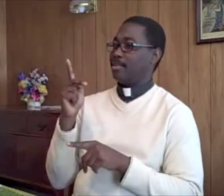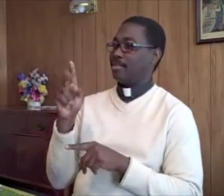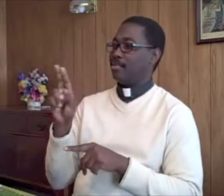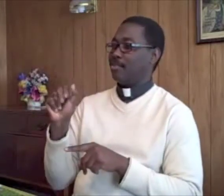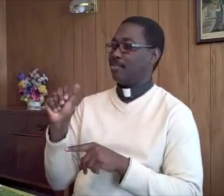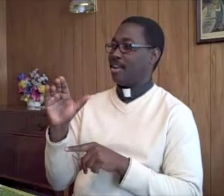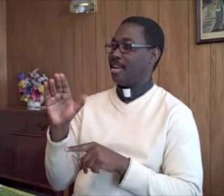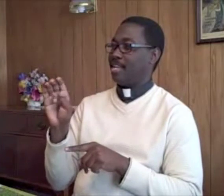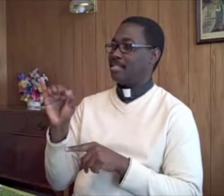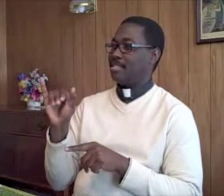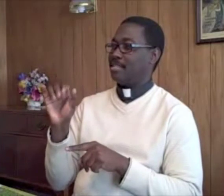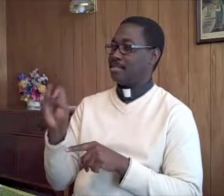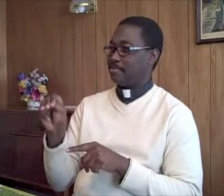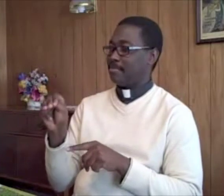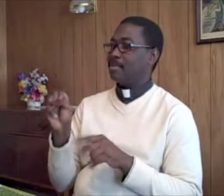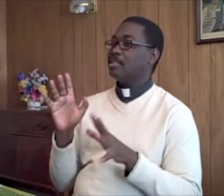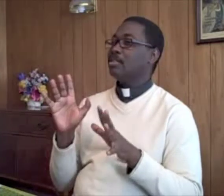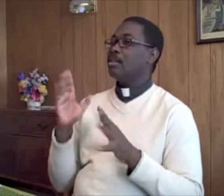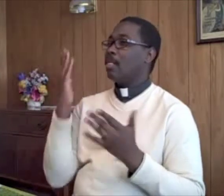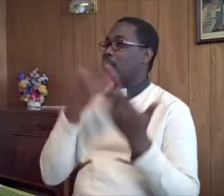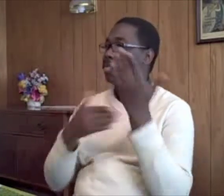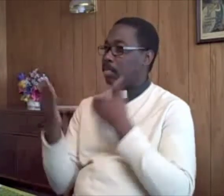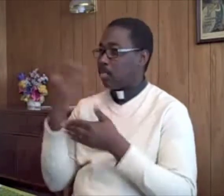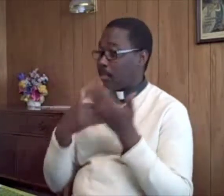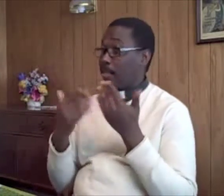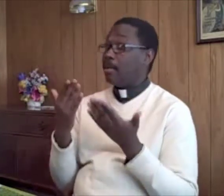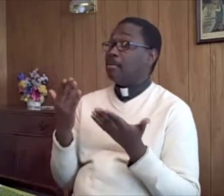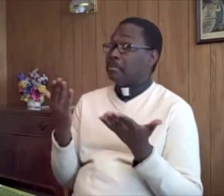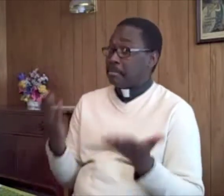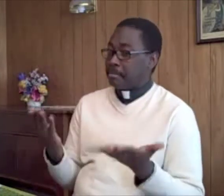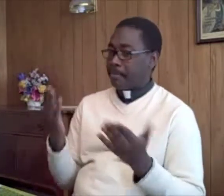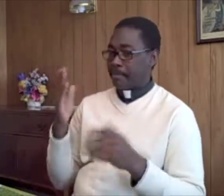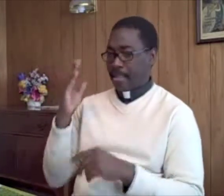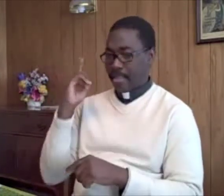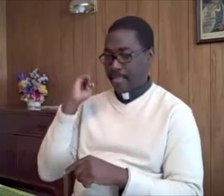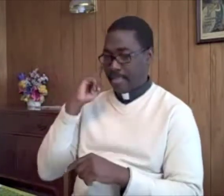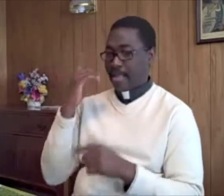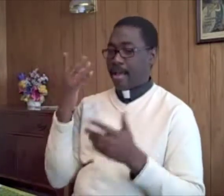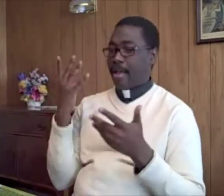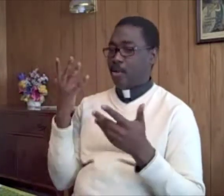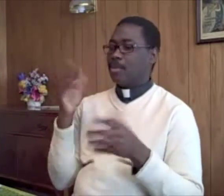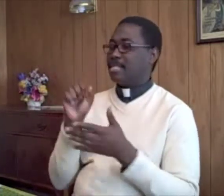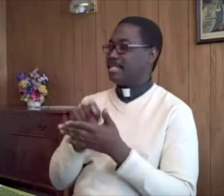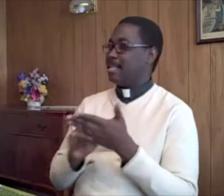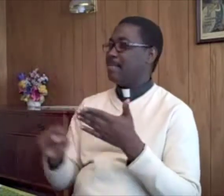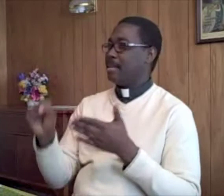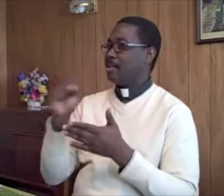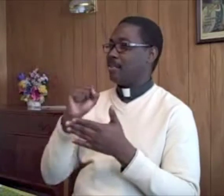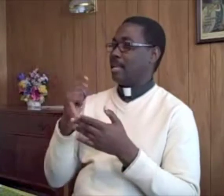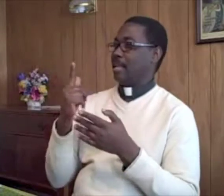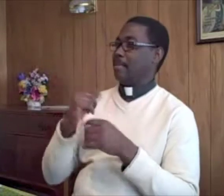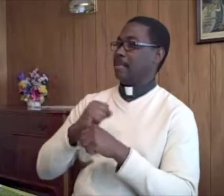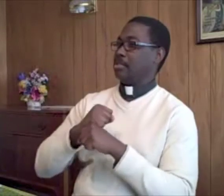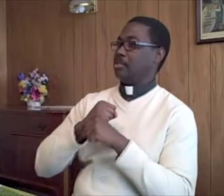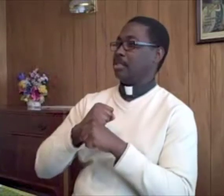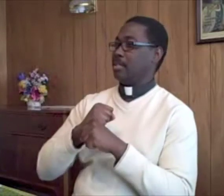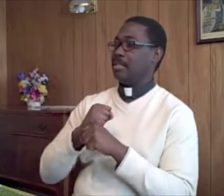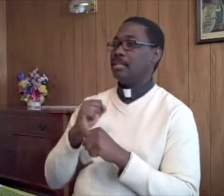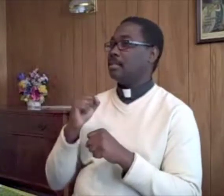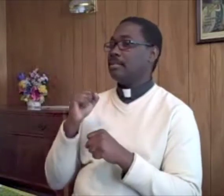I didn't see it, I didn't know much about it. And when I was in seminary, I was sheltered and protected